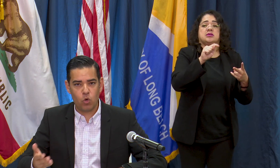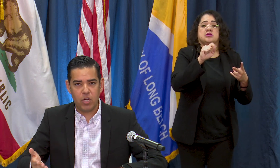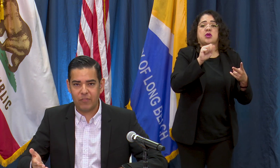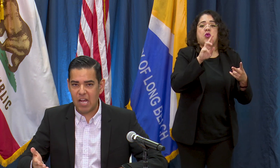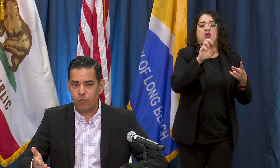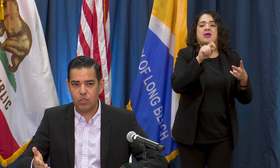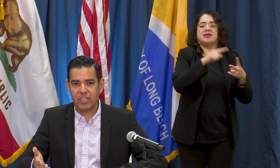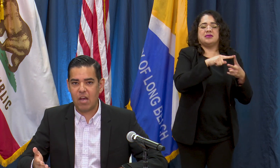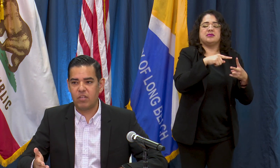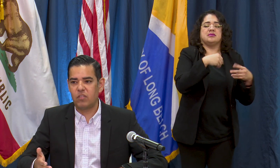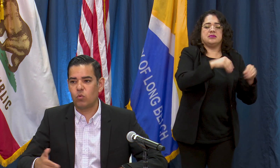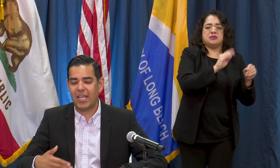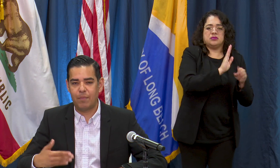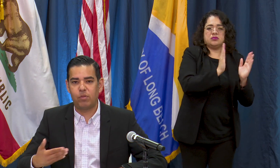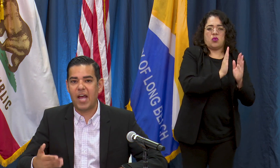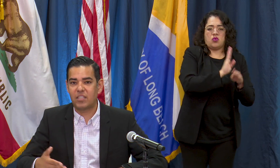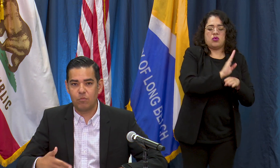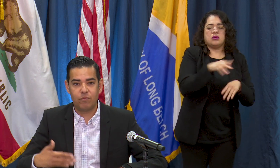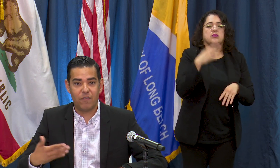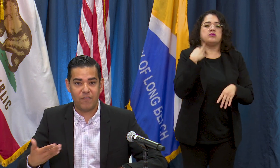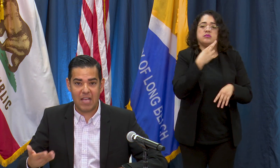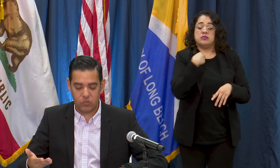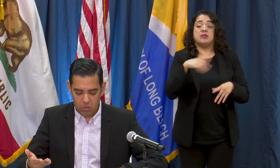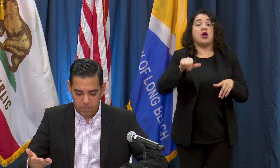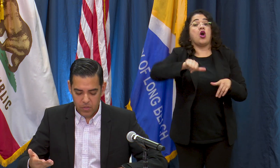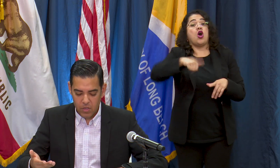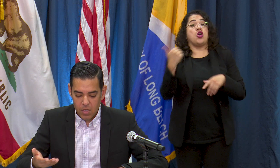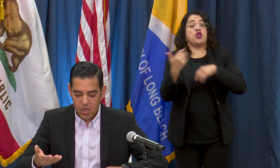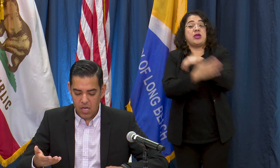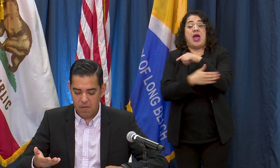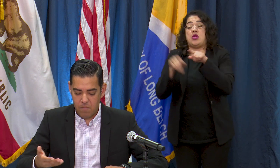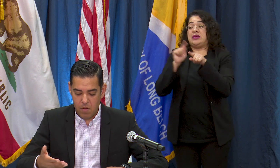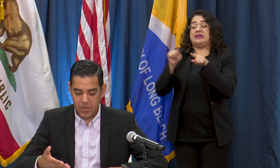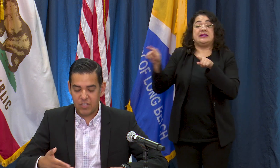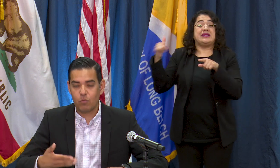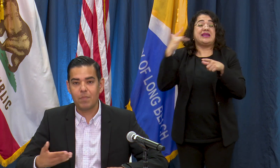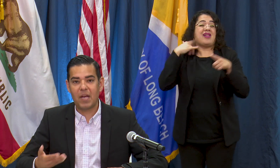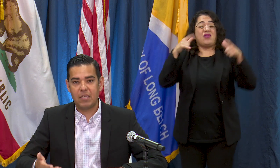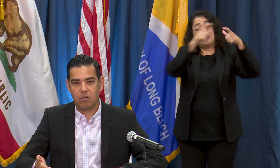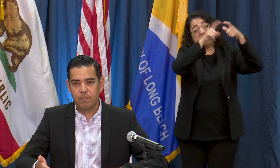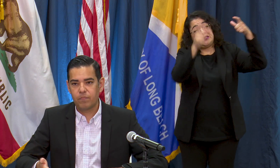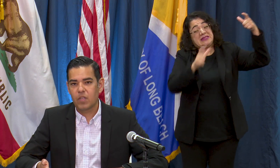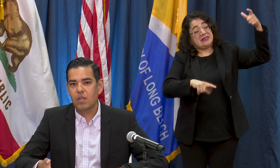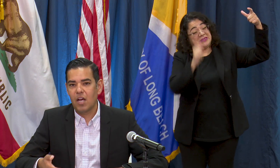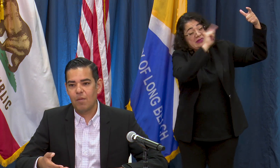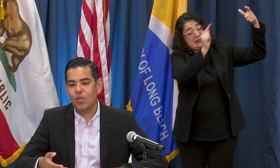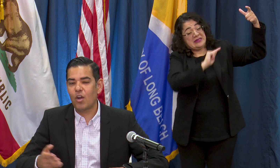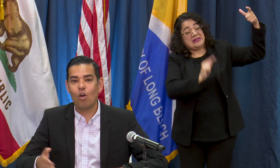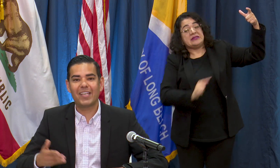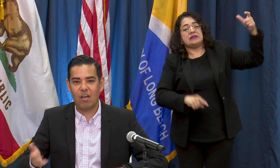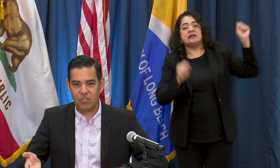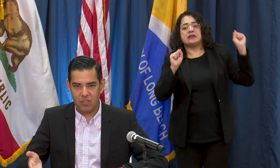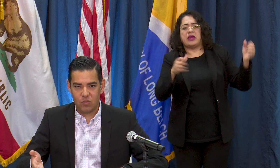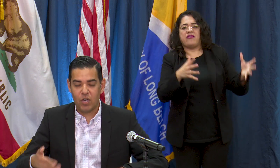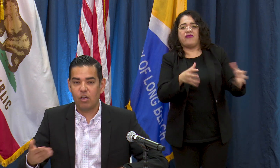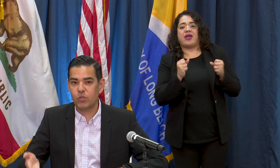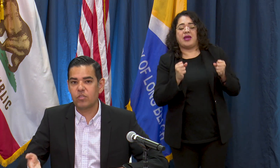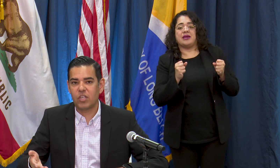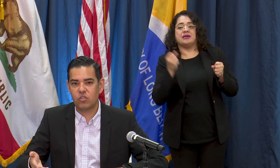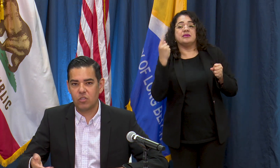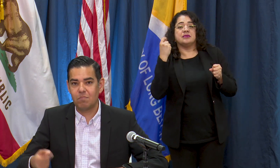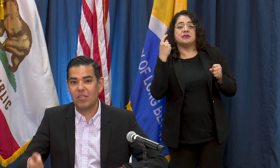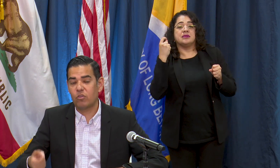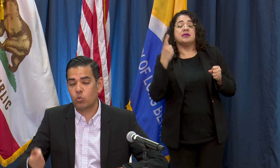vast majority of California's counties can apply to move faster. But as a reminder, not all counties or